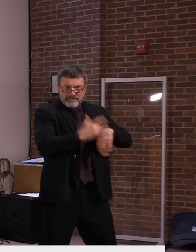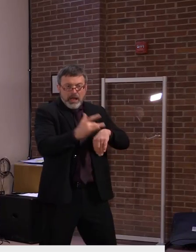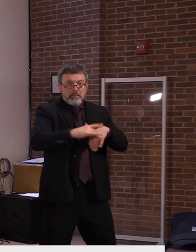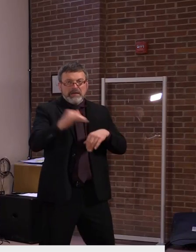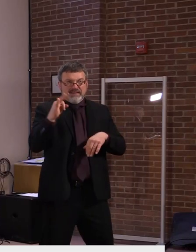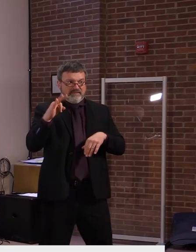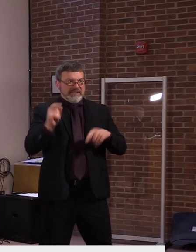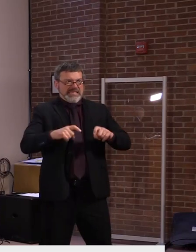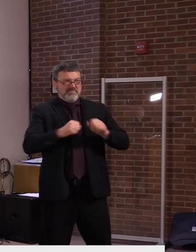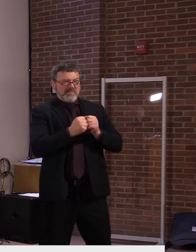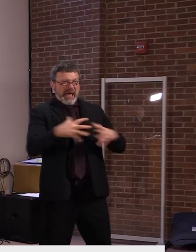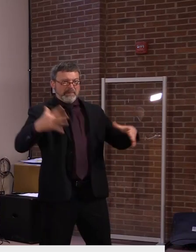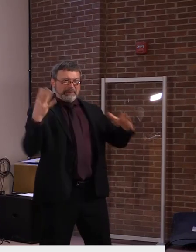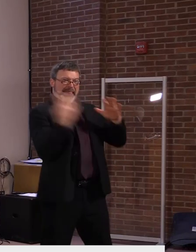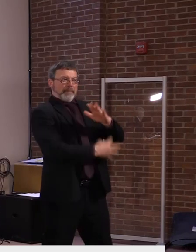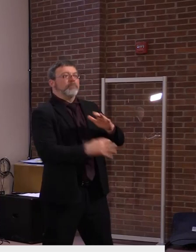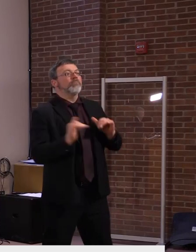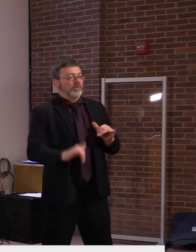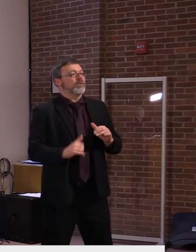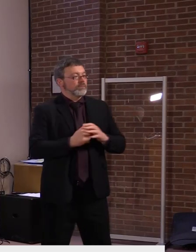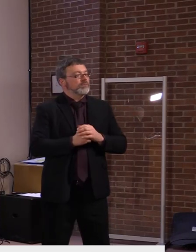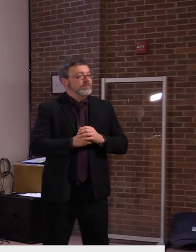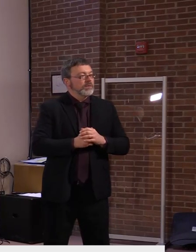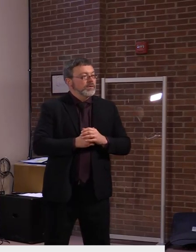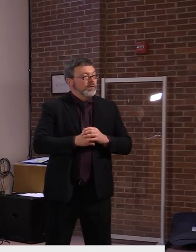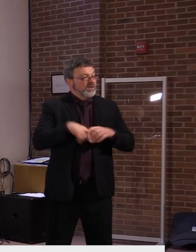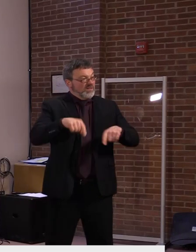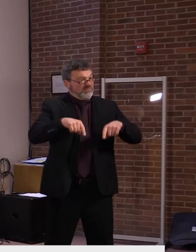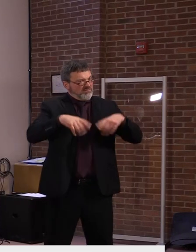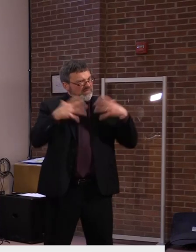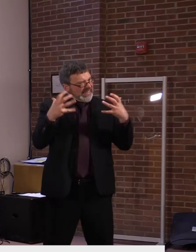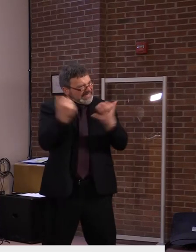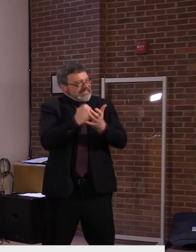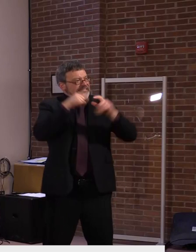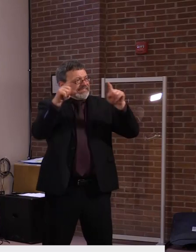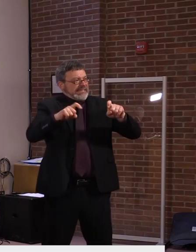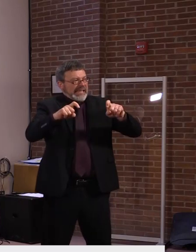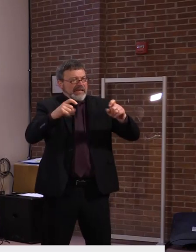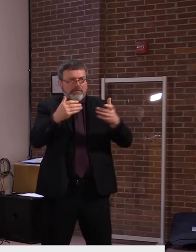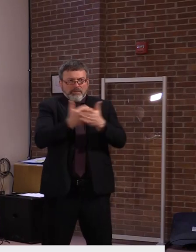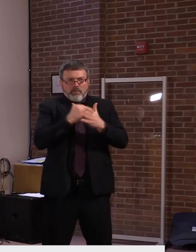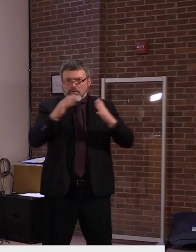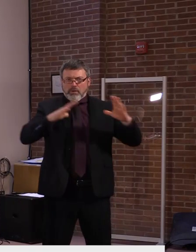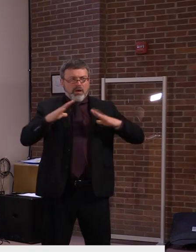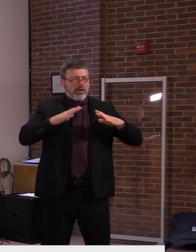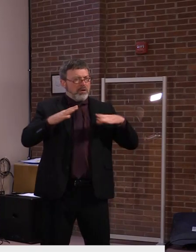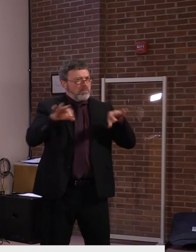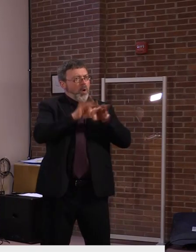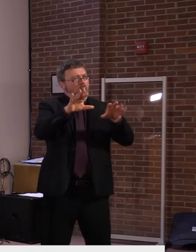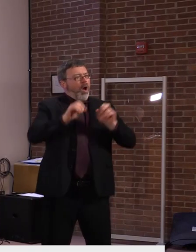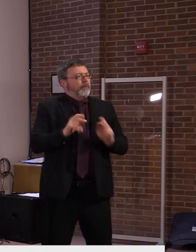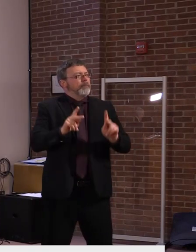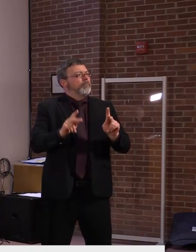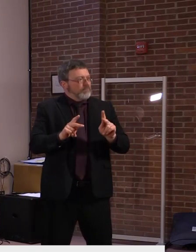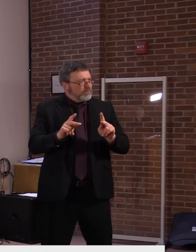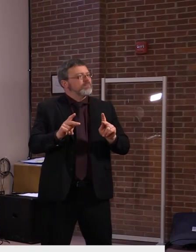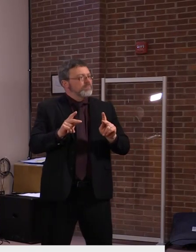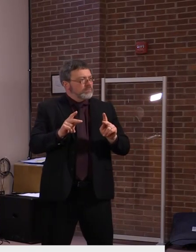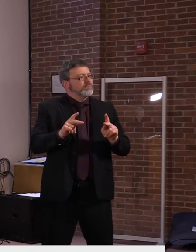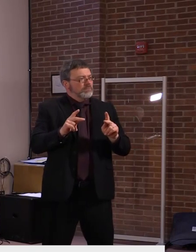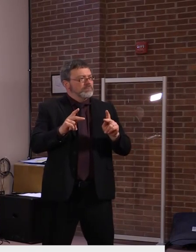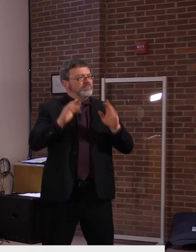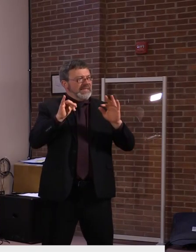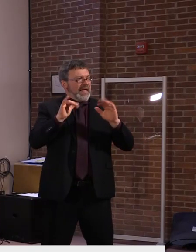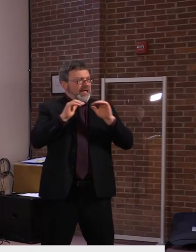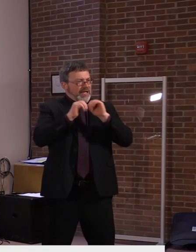perfect opportunity to incorporate advancements in testing technology. Adding additional types of testing